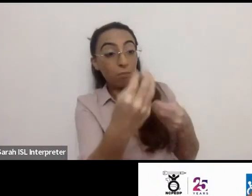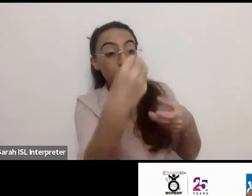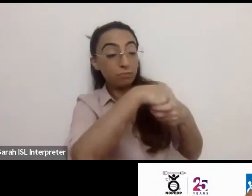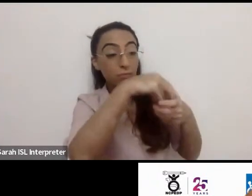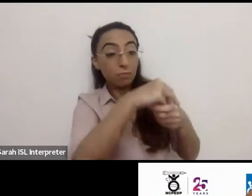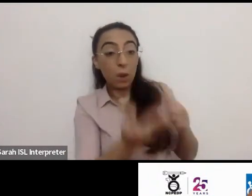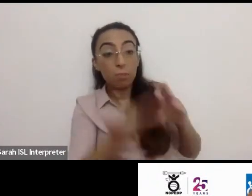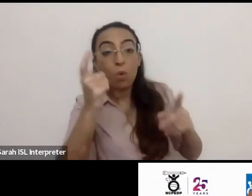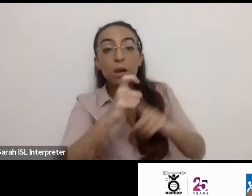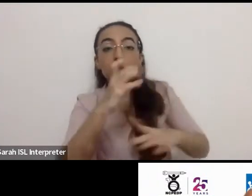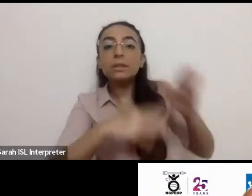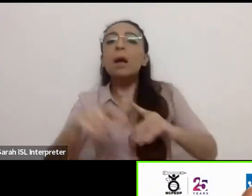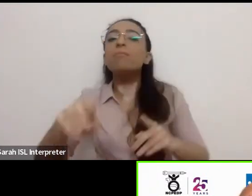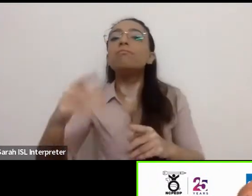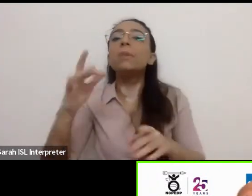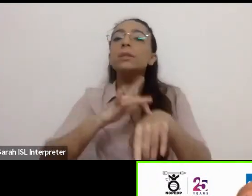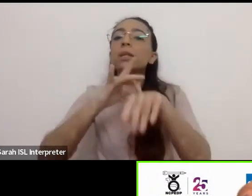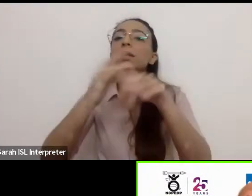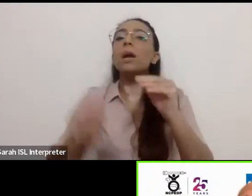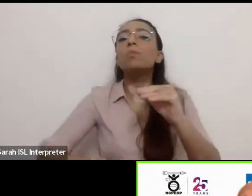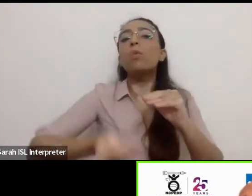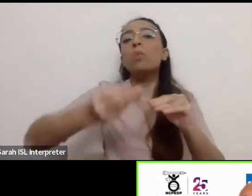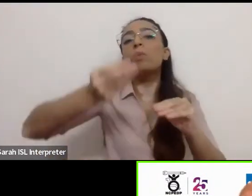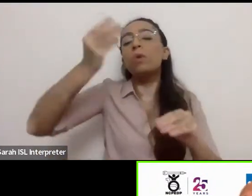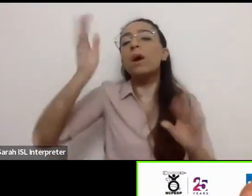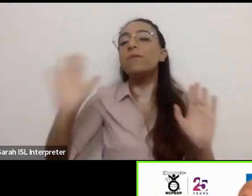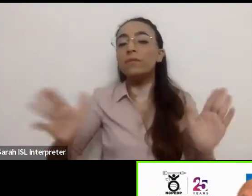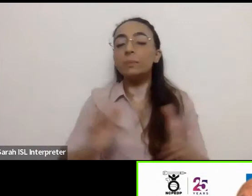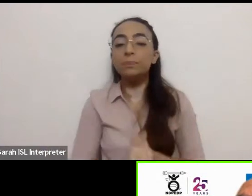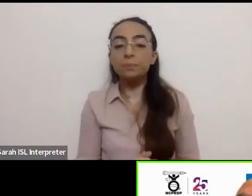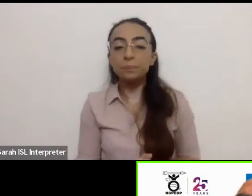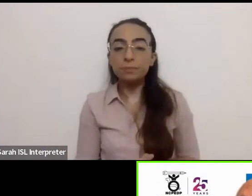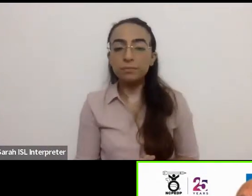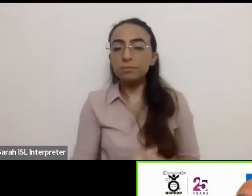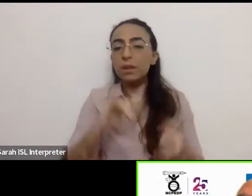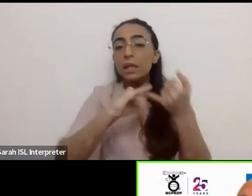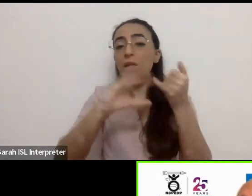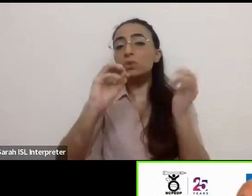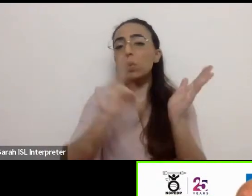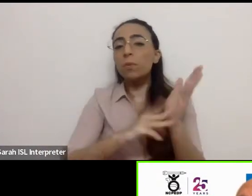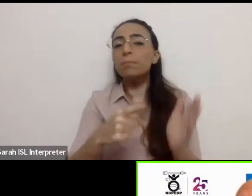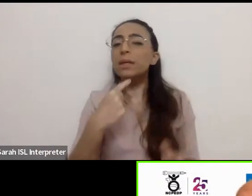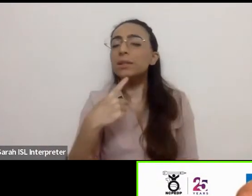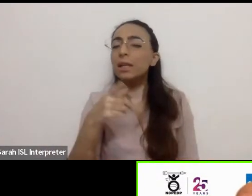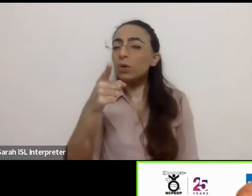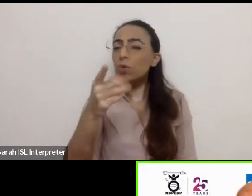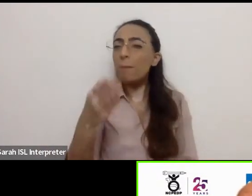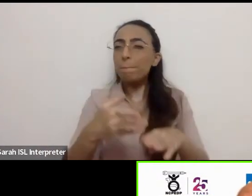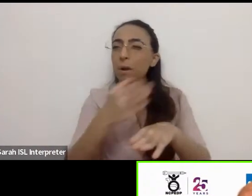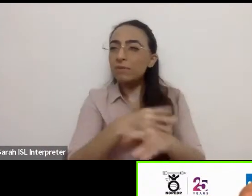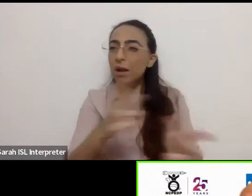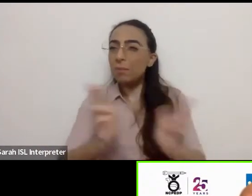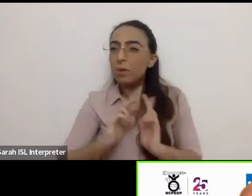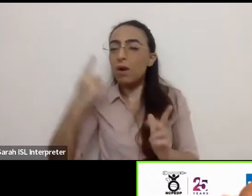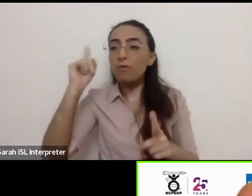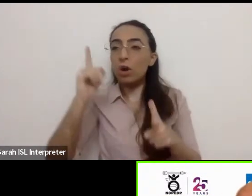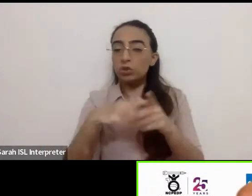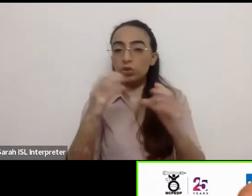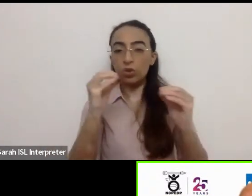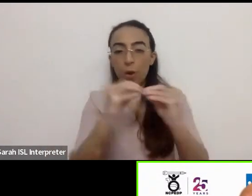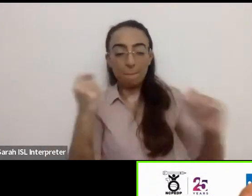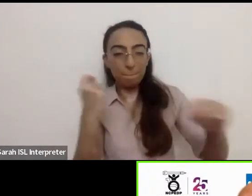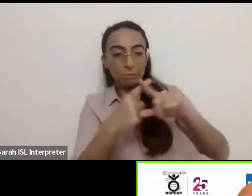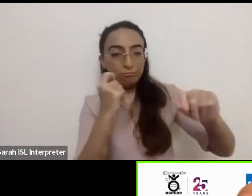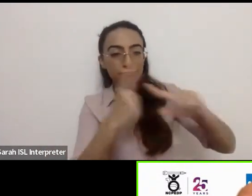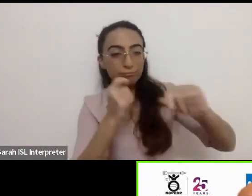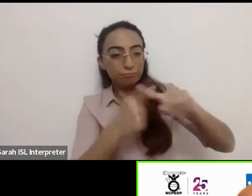around this. So Rishad, you mentioned something which is interesting about, appropriate job and,